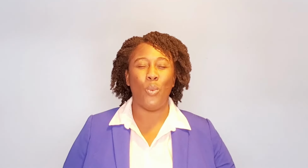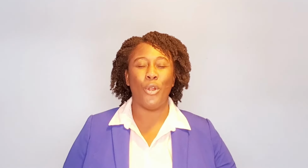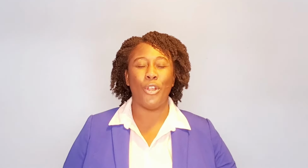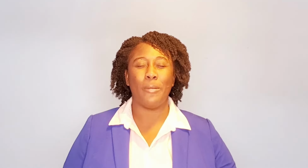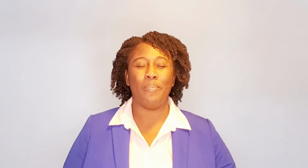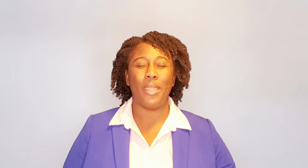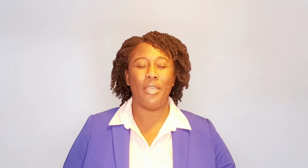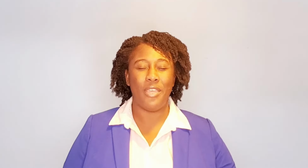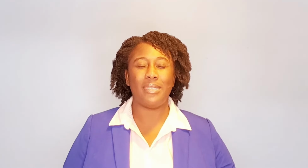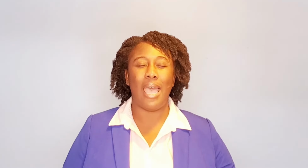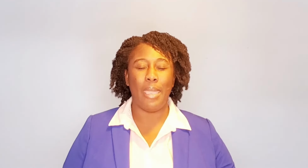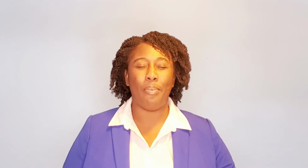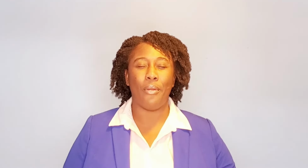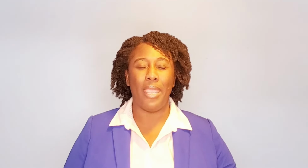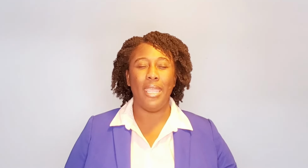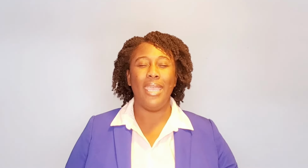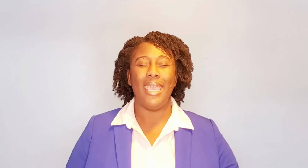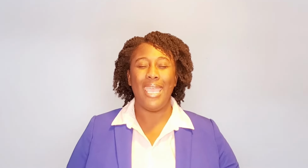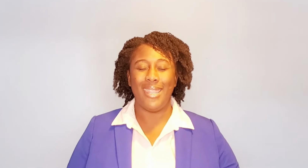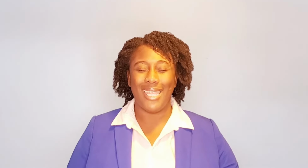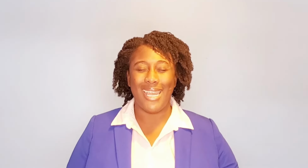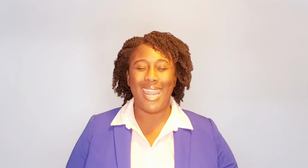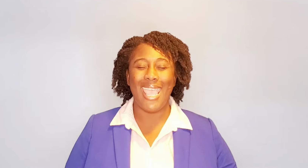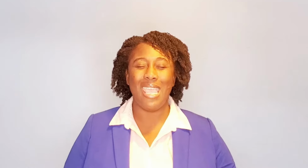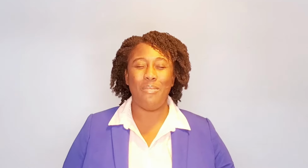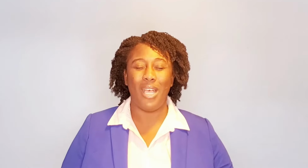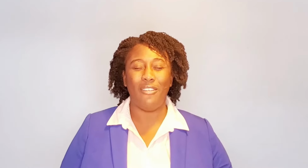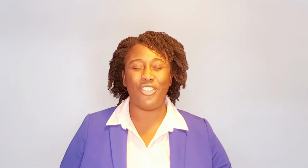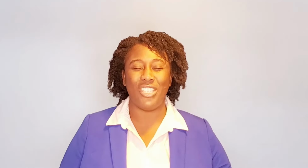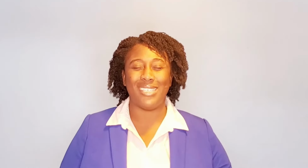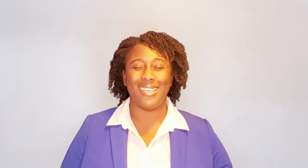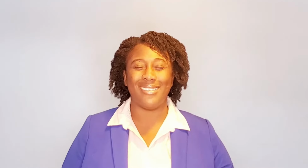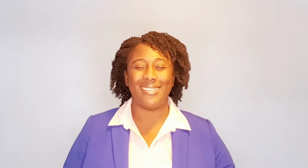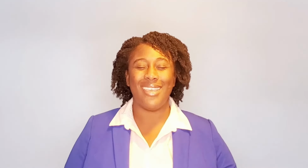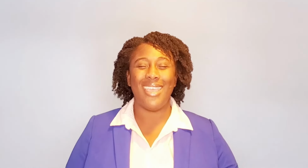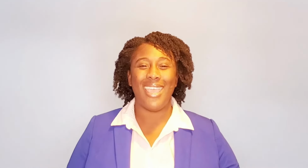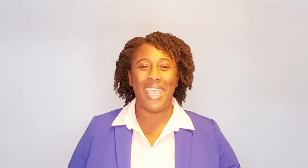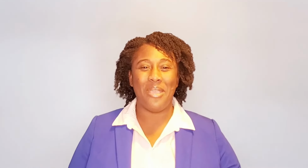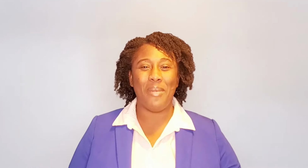word. This I pray in the name of Jesus. Amen.